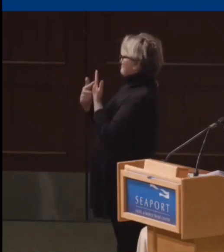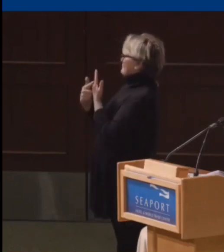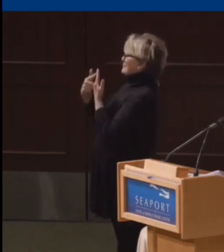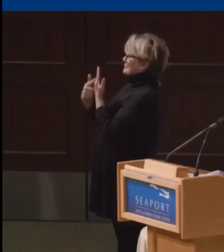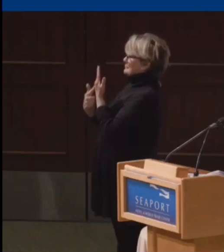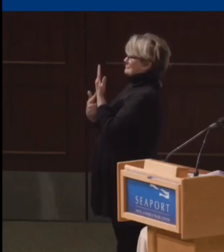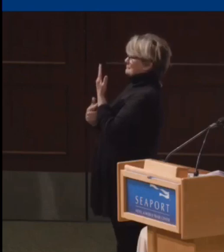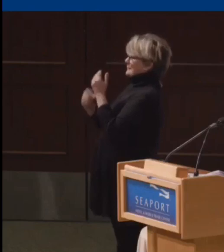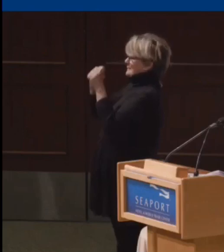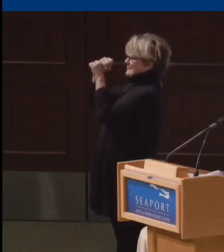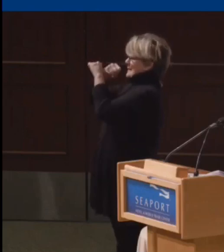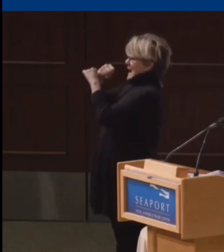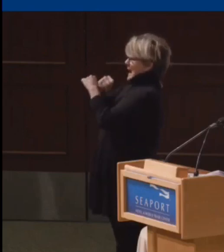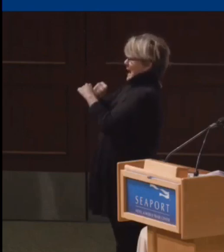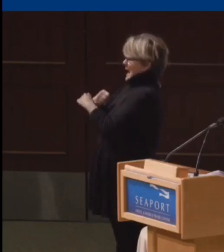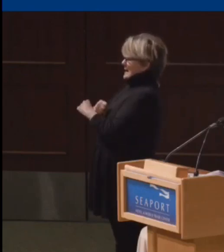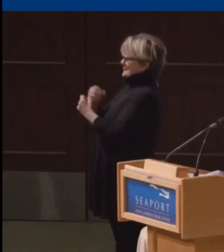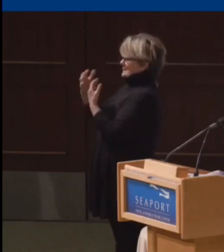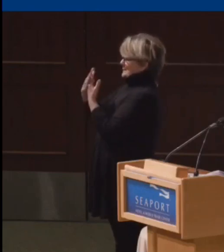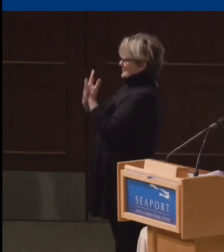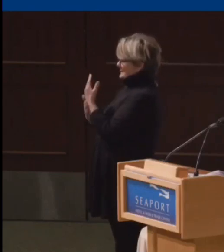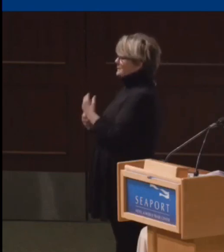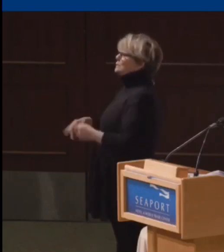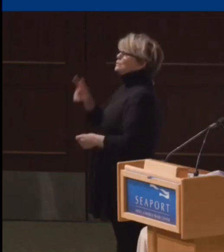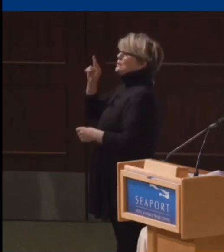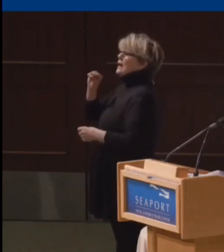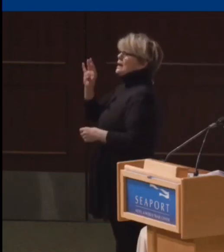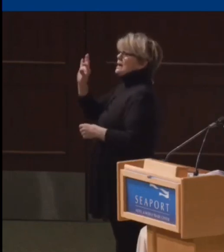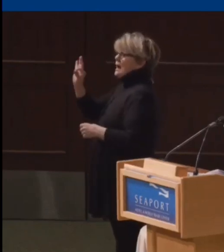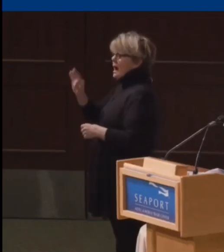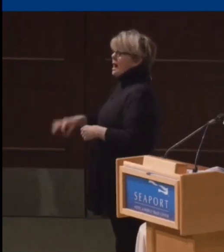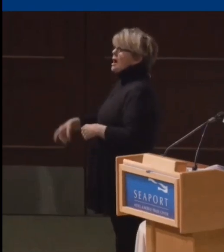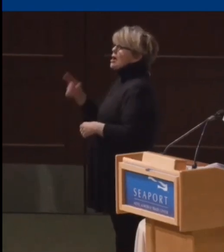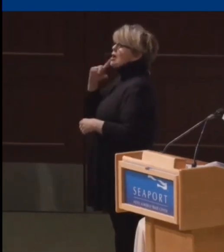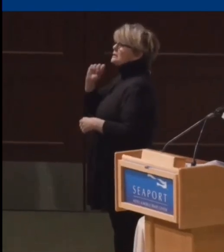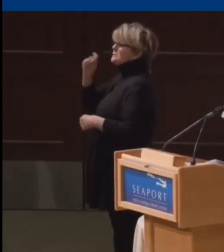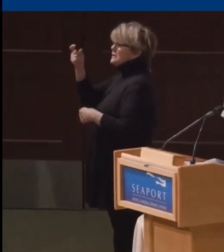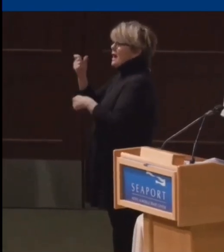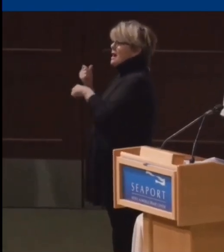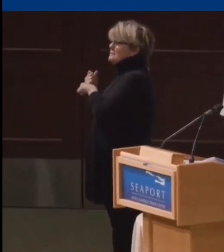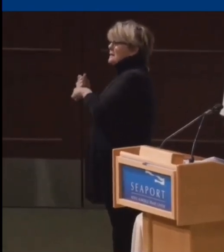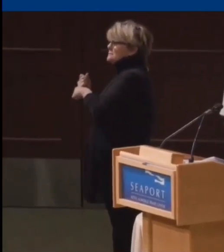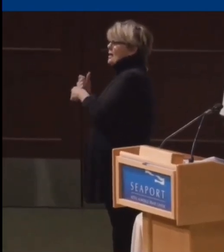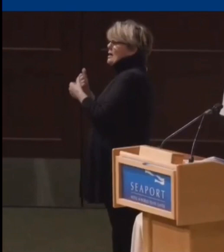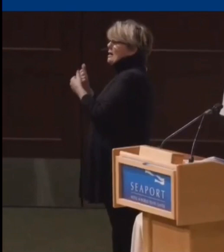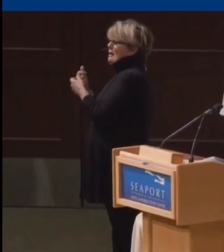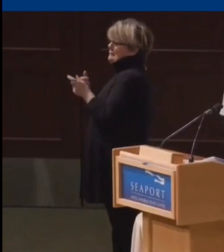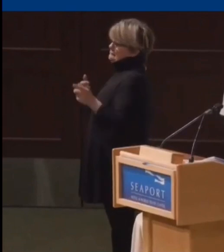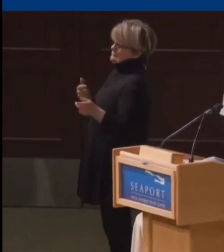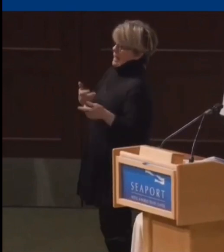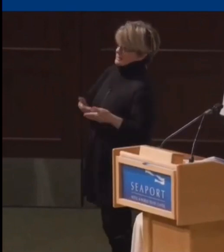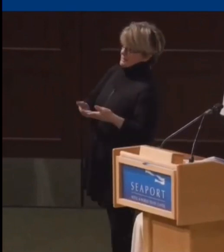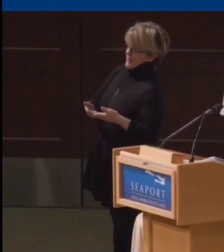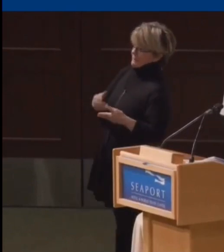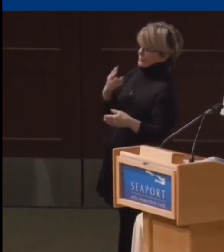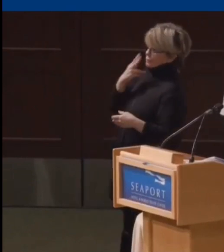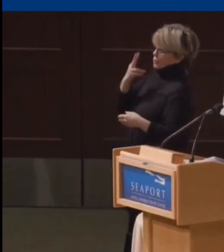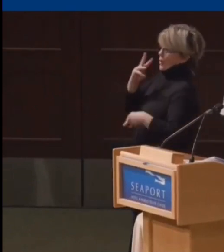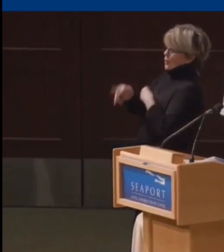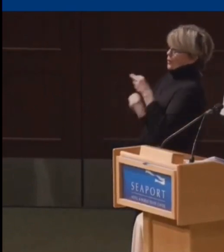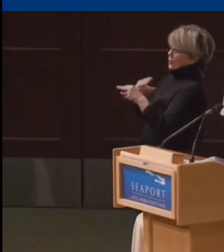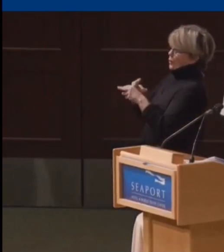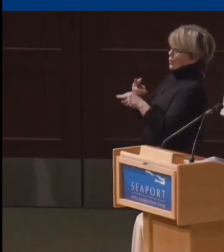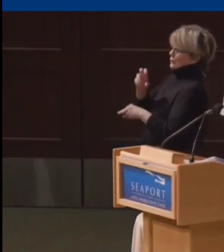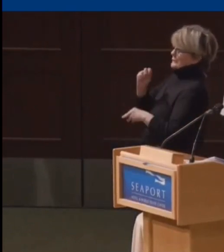set of 2009 Red Sox baseball cards. I had witnessed the 2004 World Series as a baby, but it